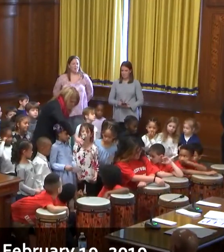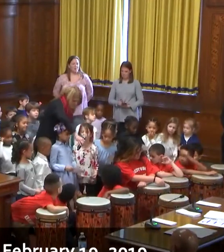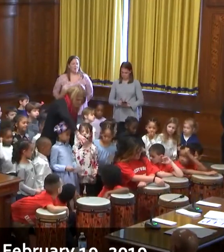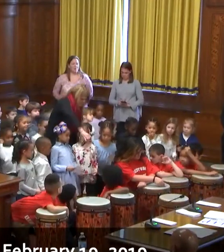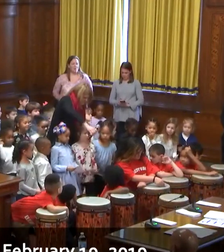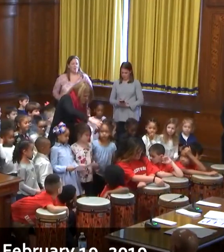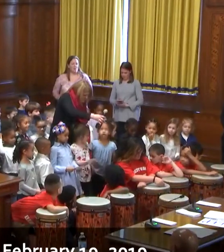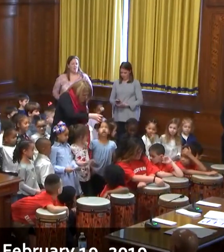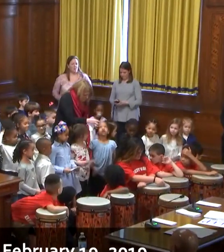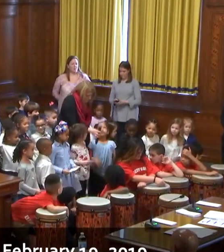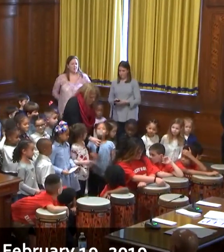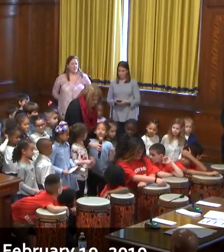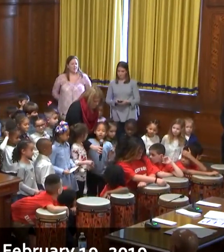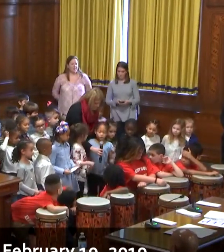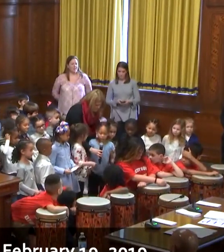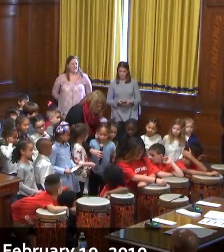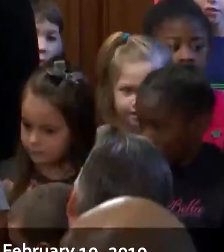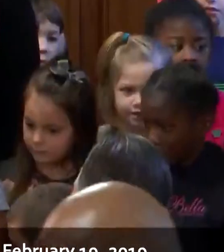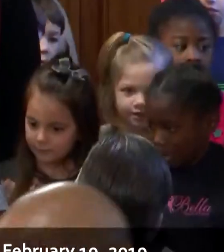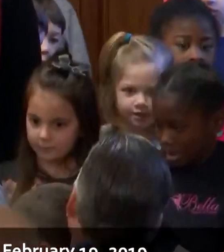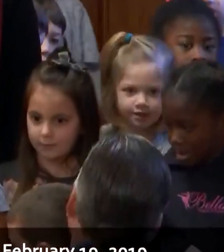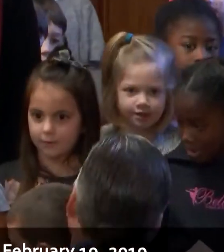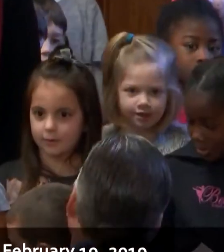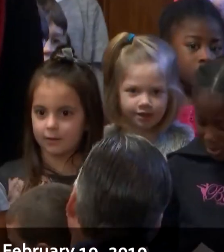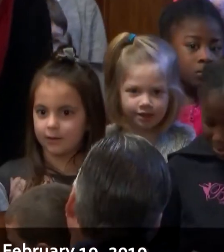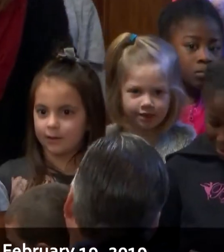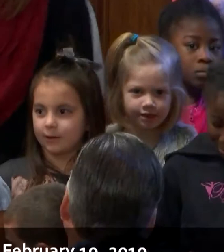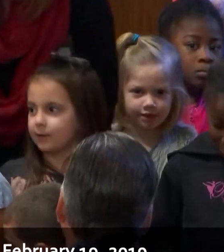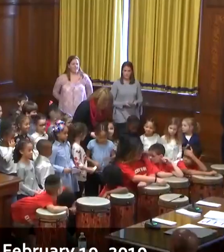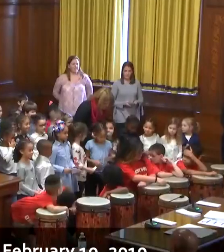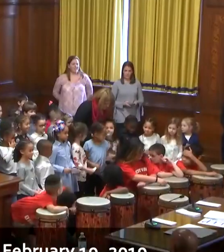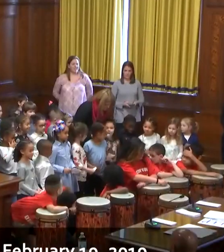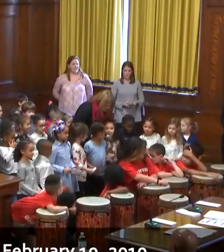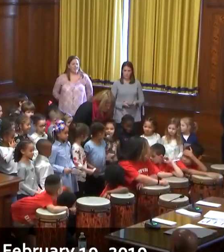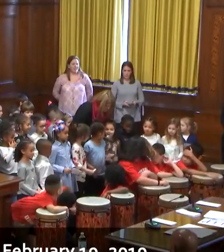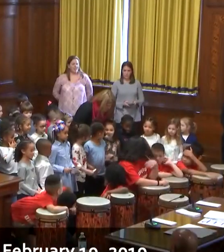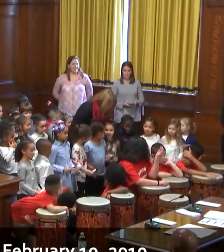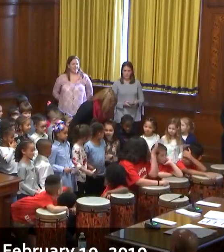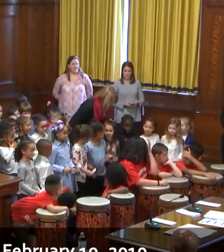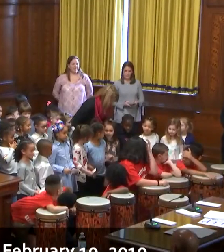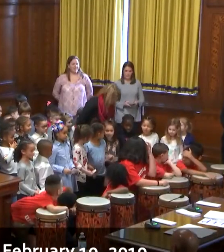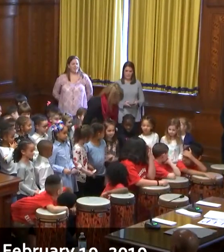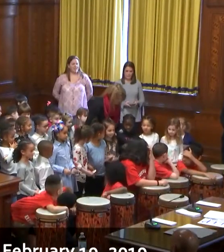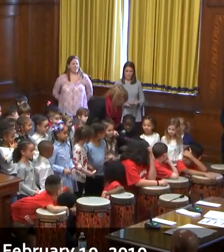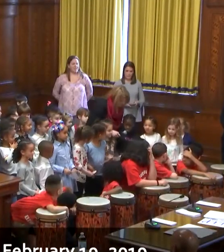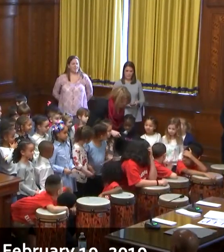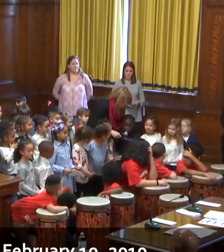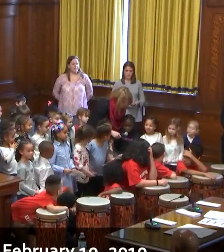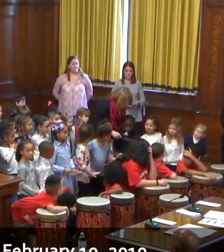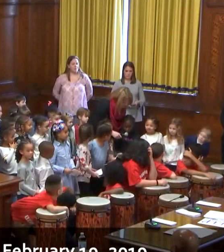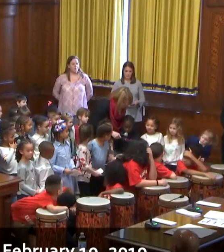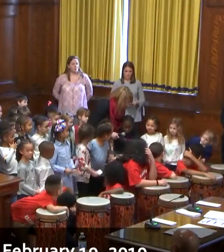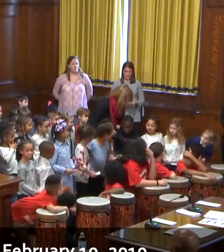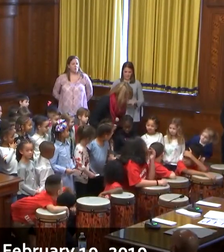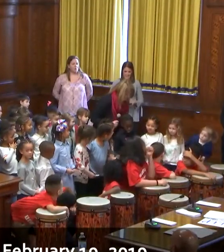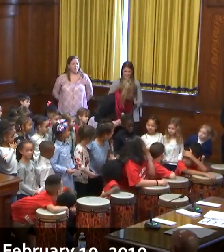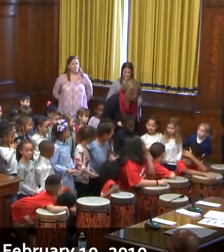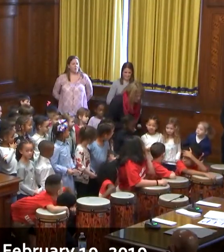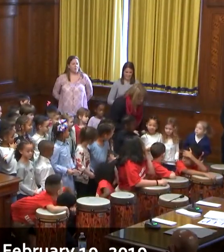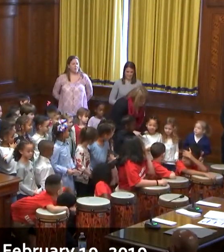all people to be treated equally. So when you see something